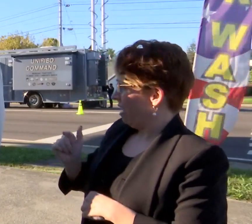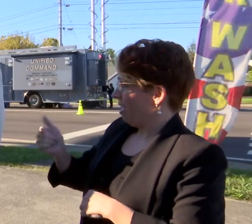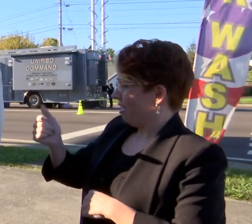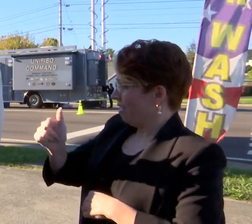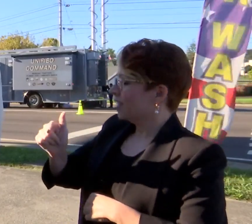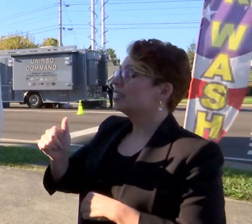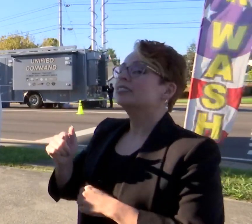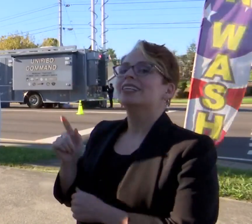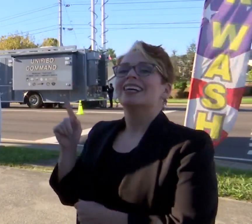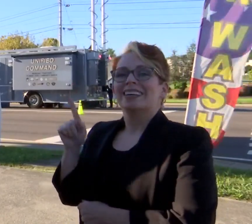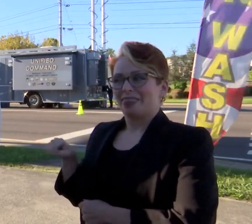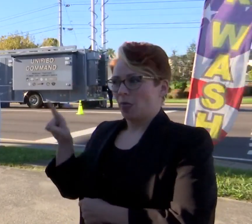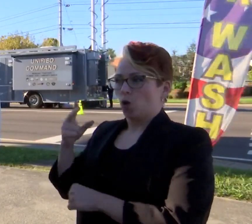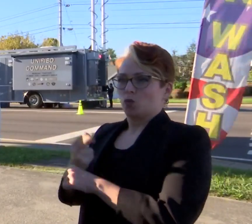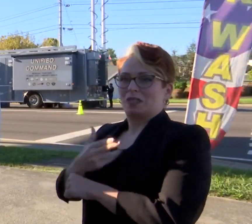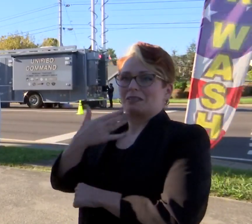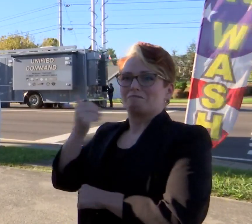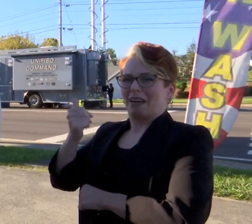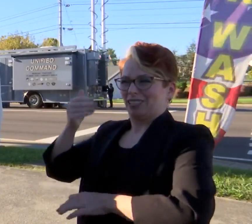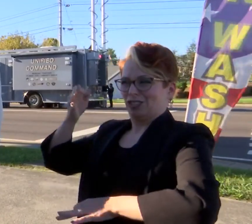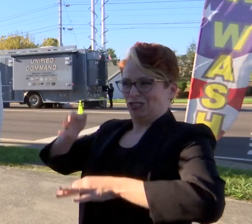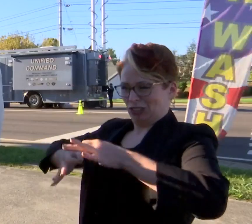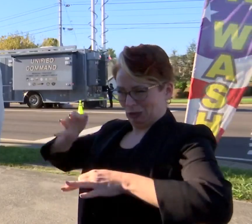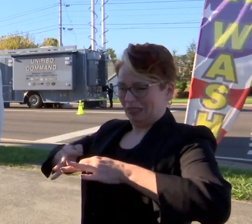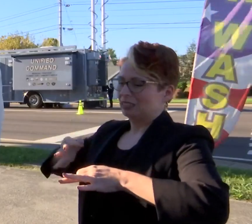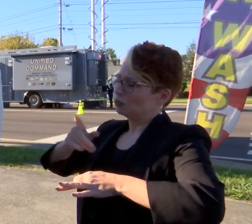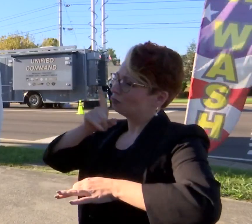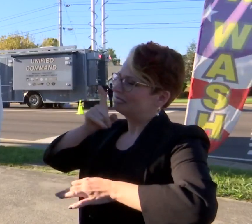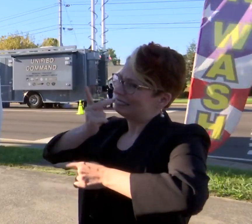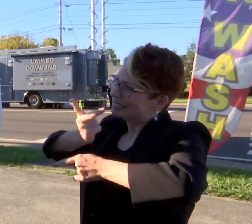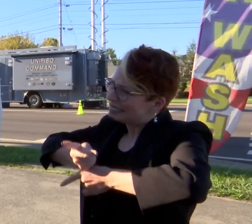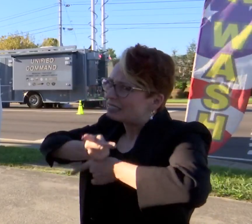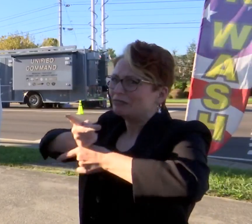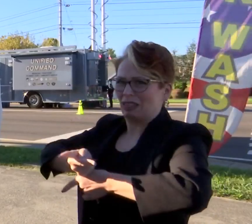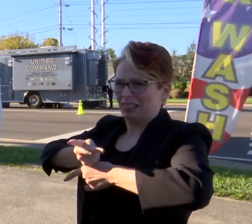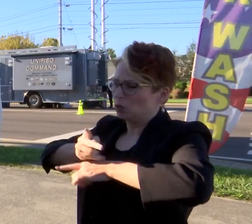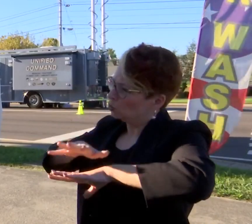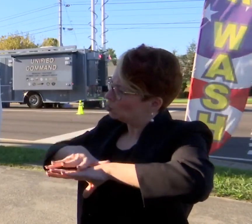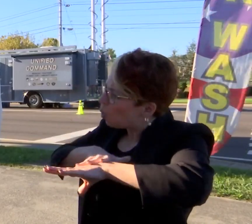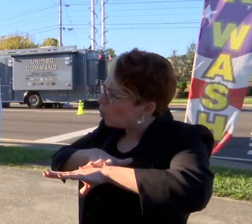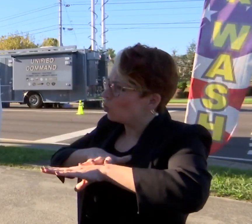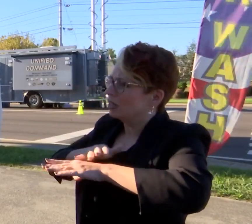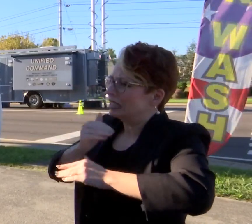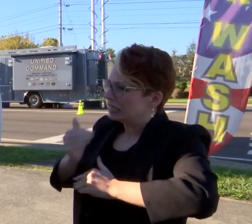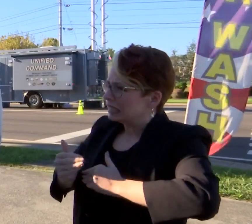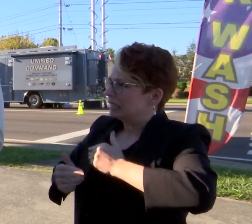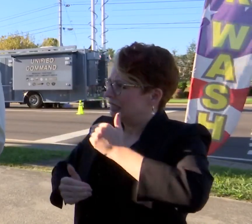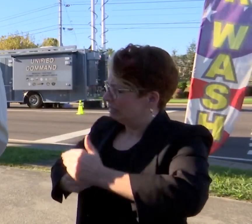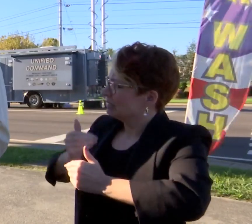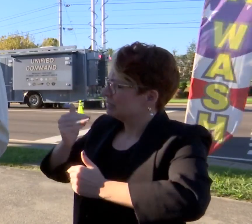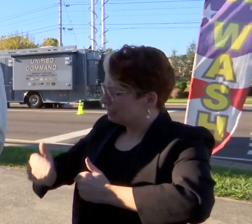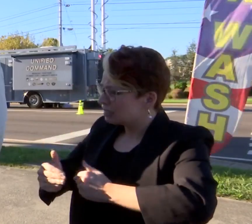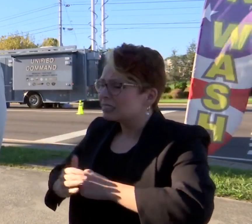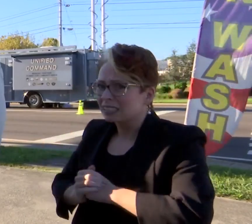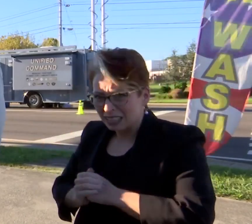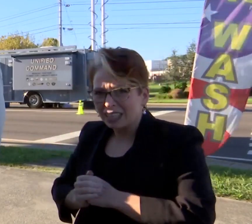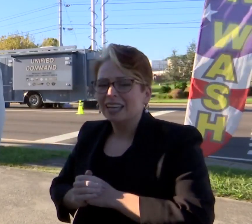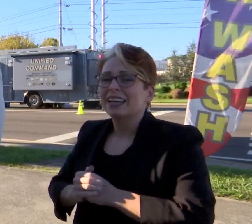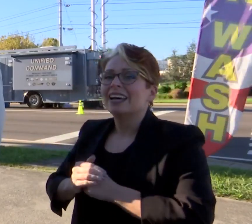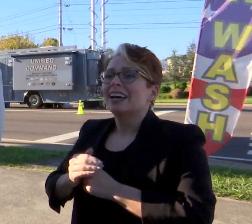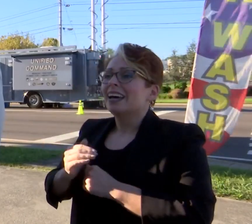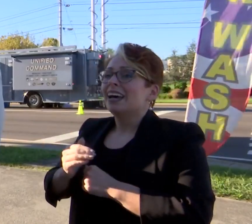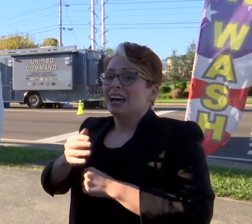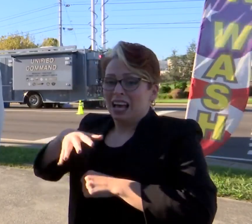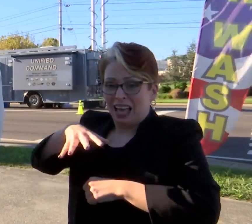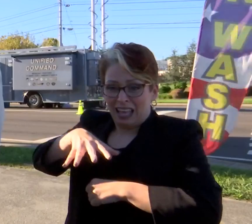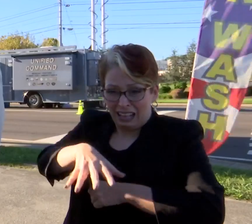judgment this is really carefully and meticulously do this process, and then to stack those into those areas